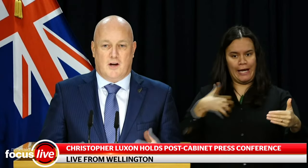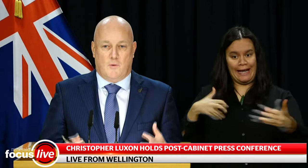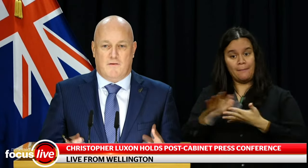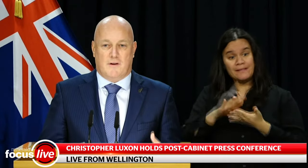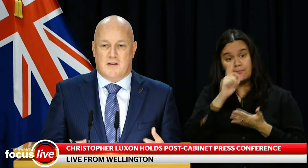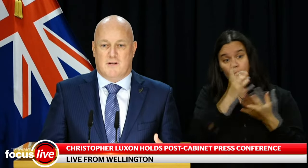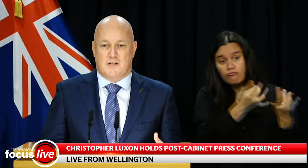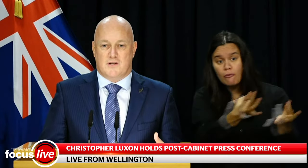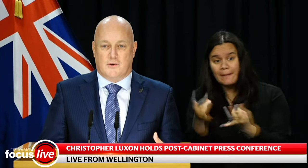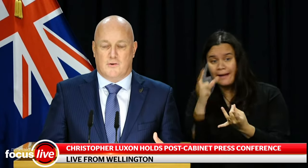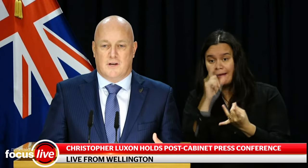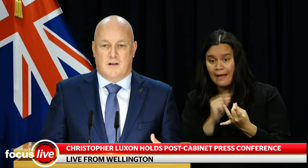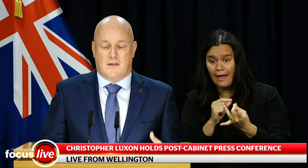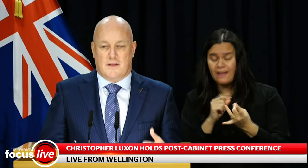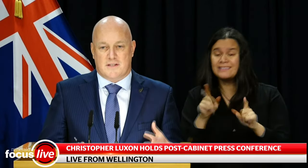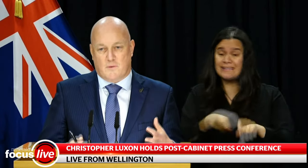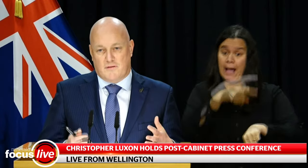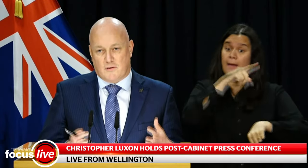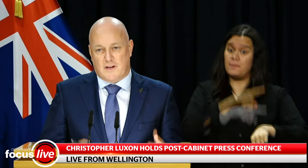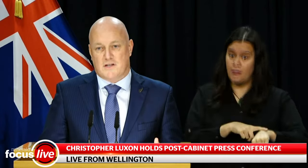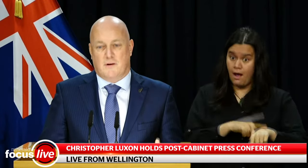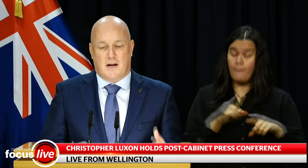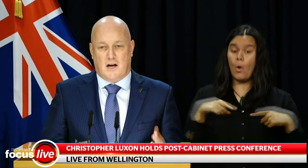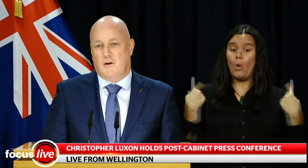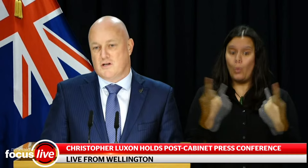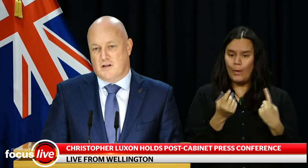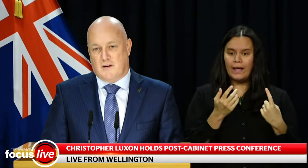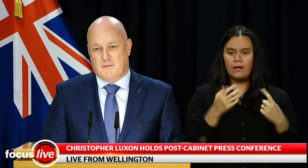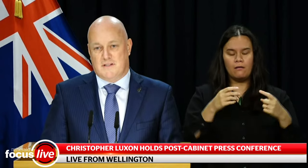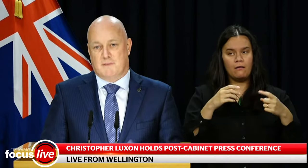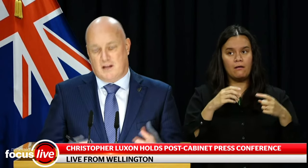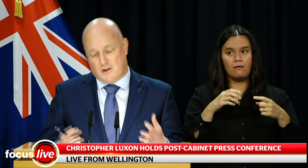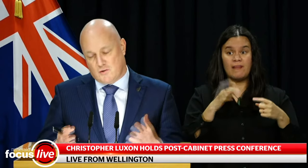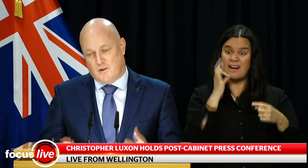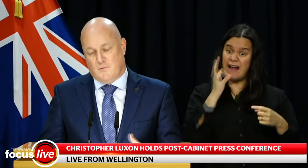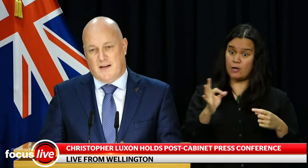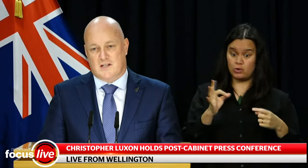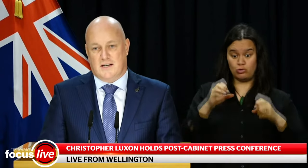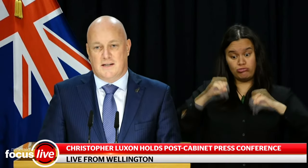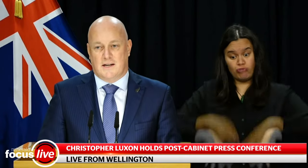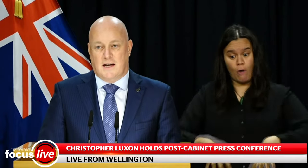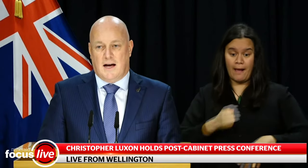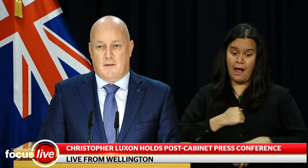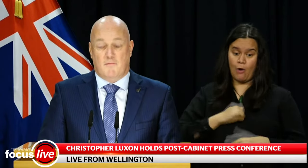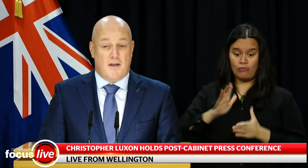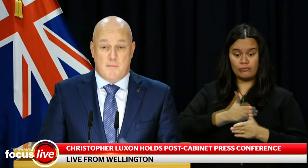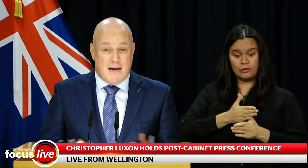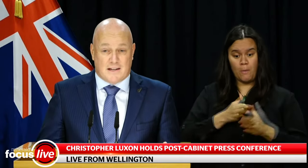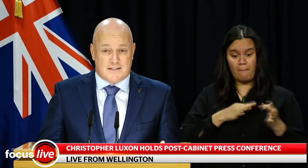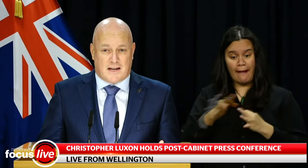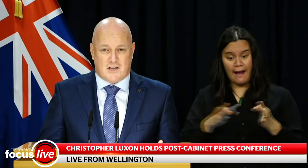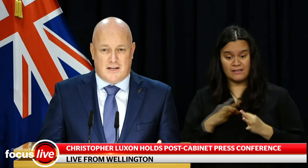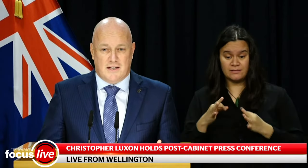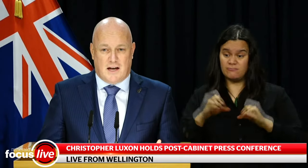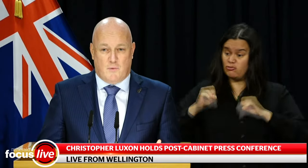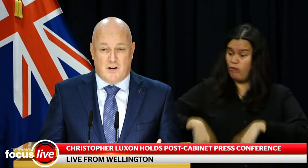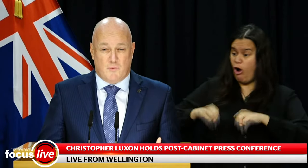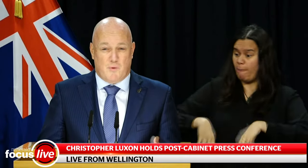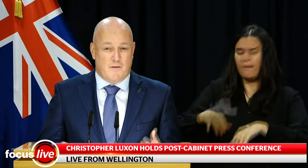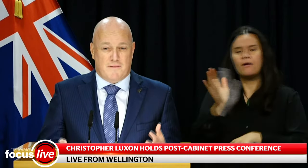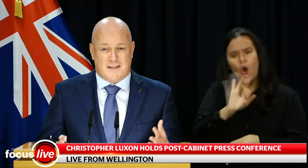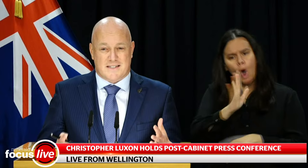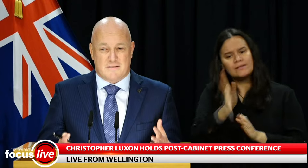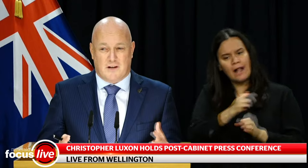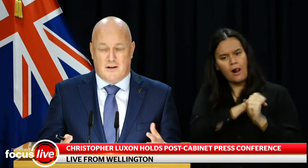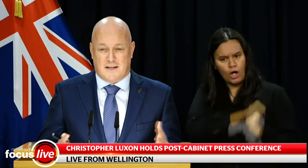of it. But, you know, we're very committed to the things that we've agreed to in our coalition agreements, making sure that we actually find the balance. Actually,